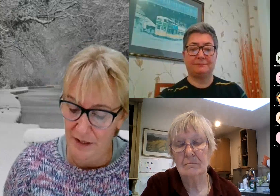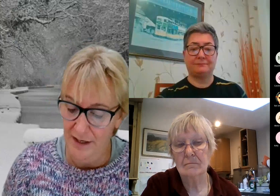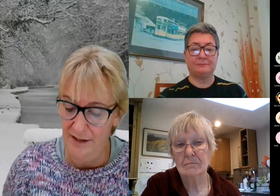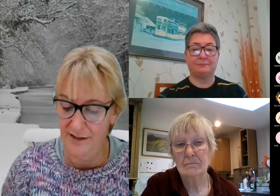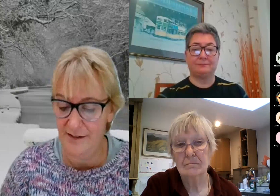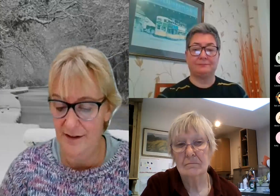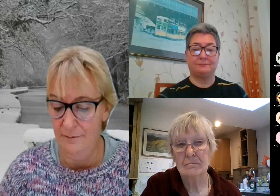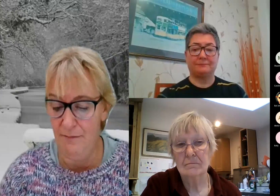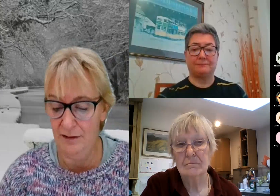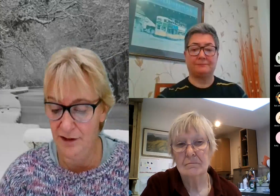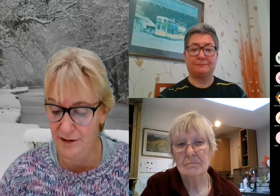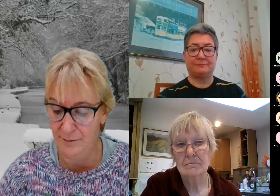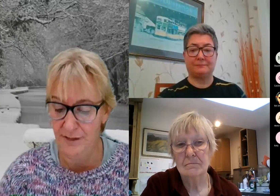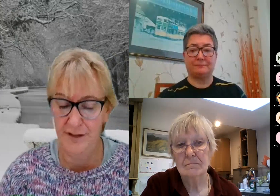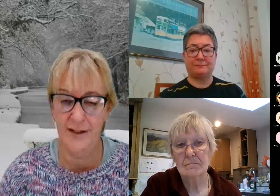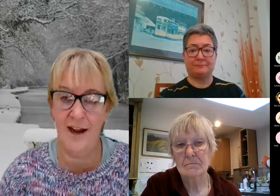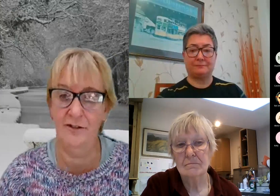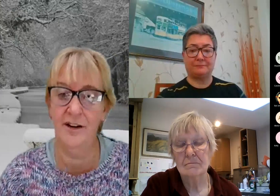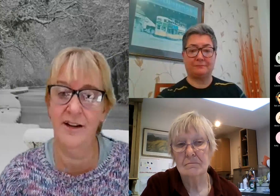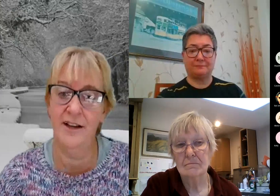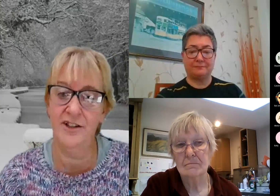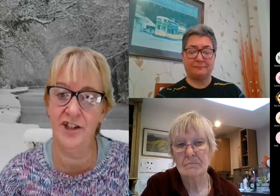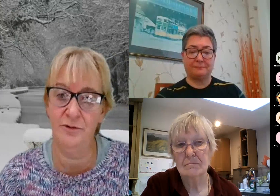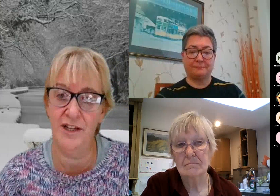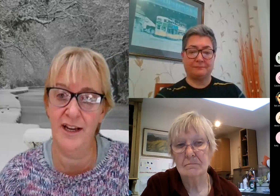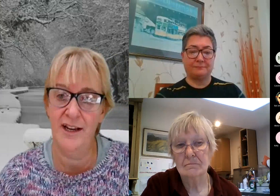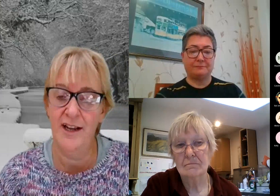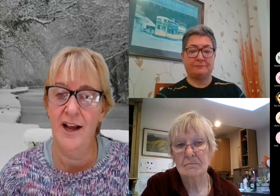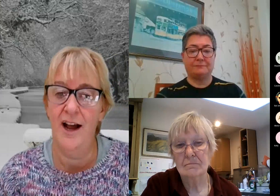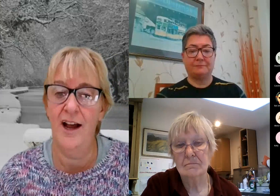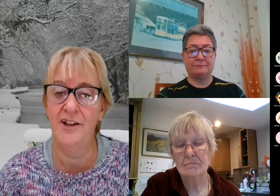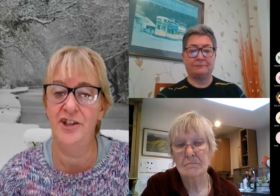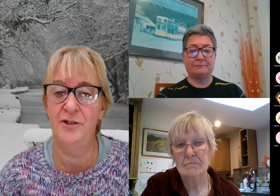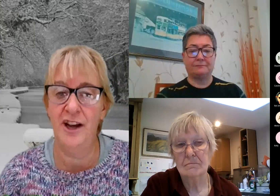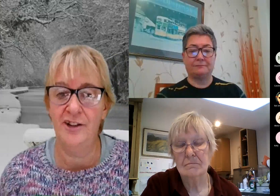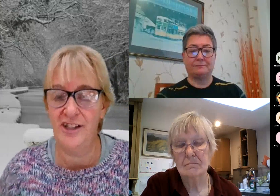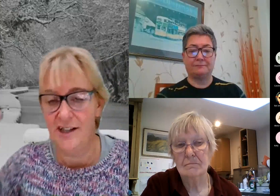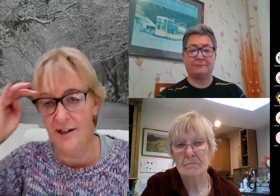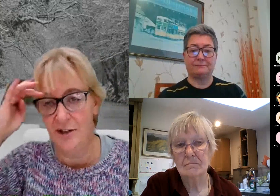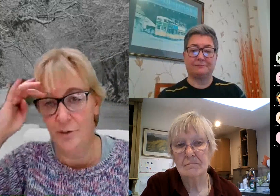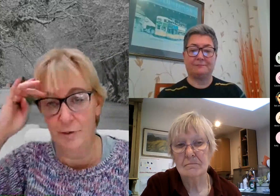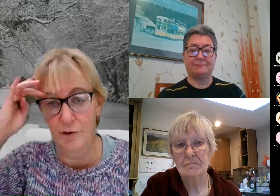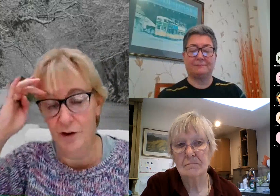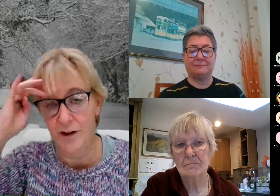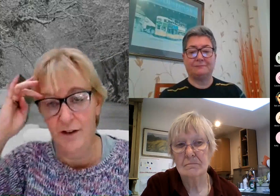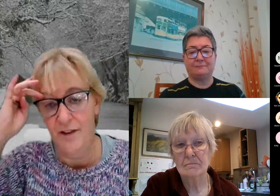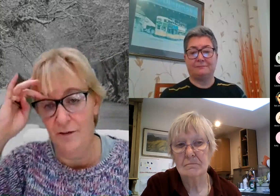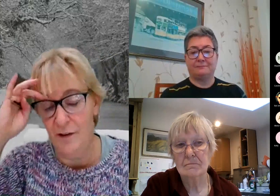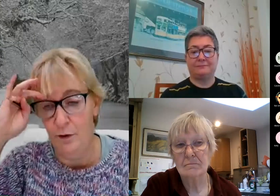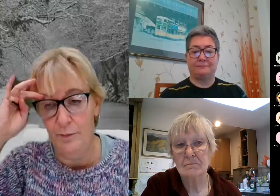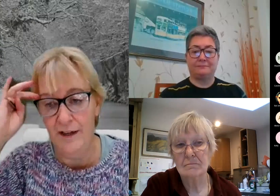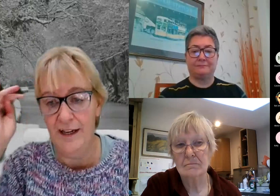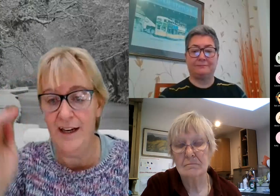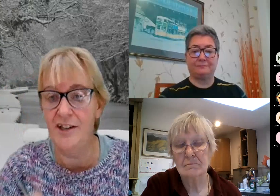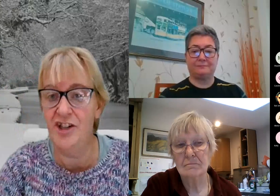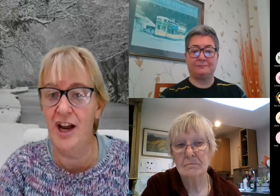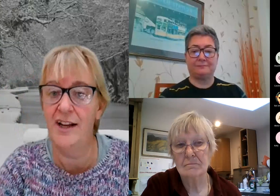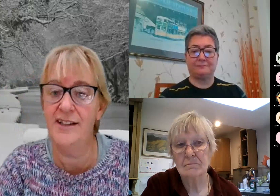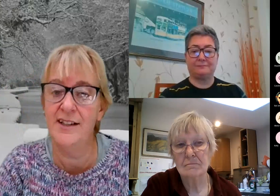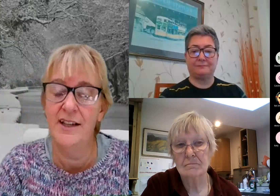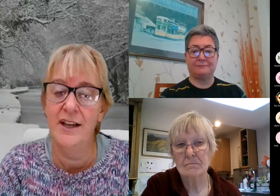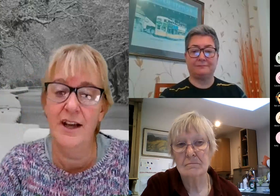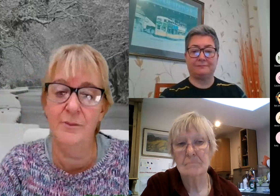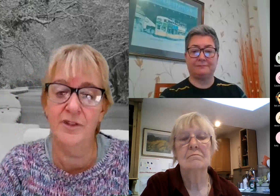our guest speakers, Malcolm, Karen and Judy. Judy, I understand your book, there will be a link